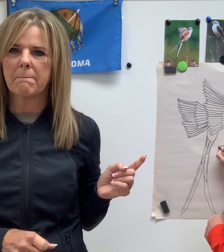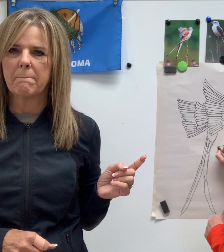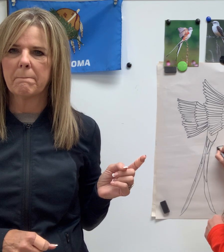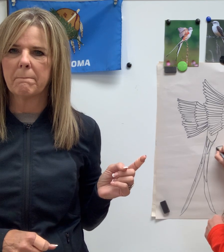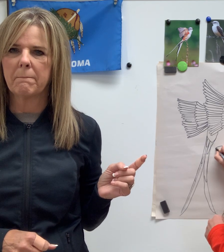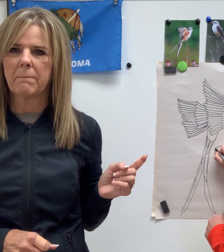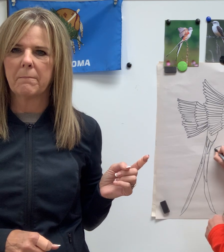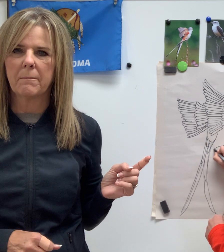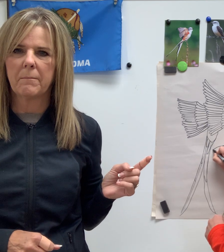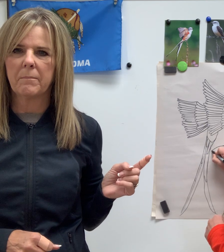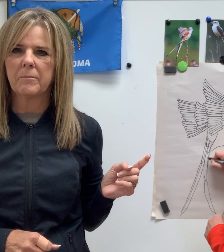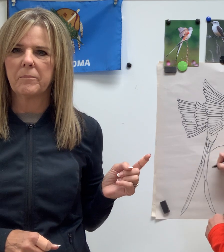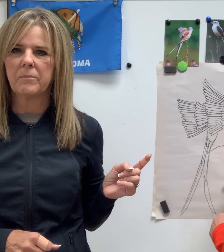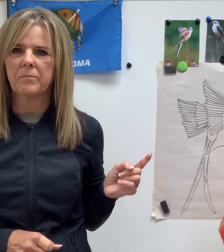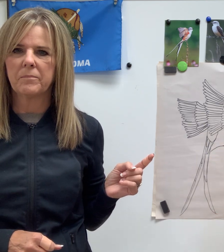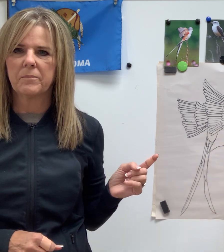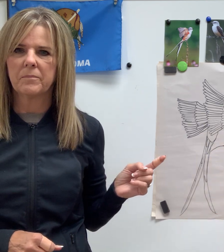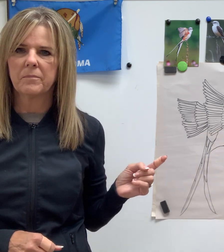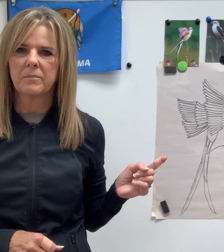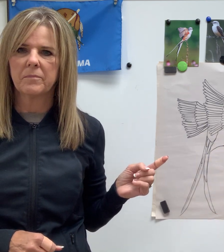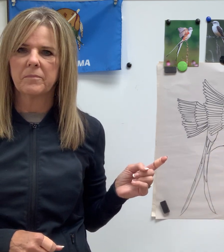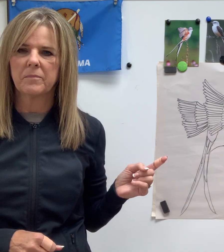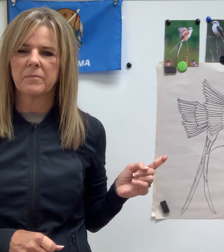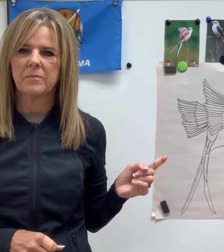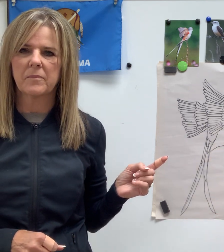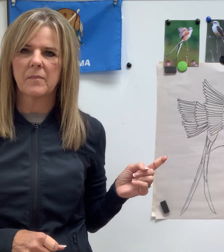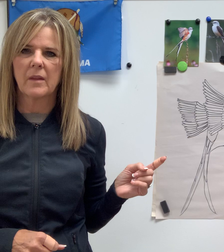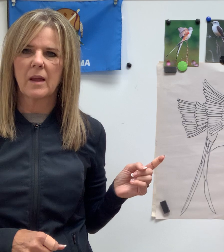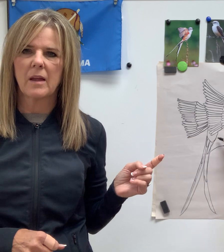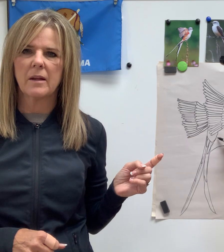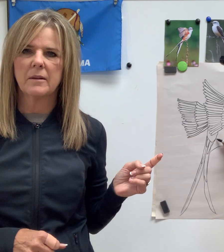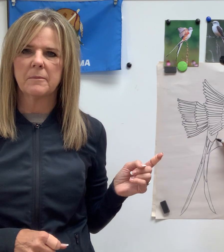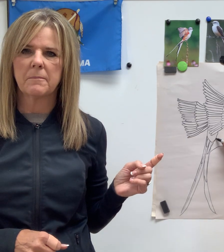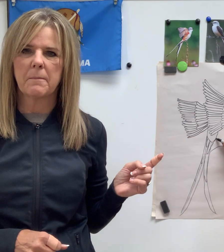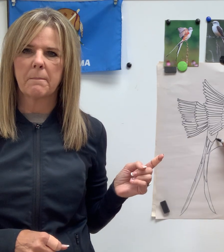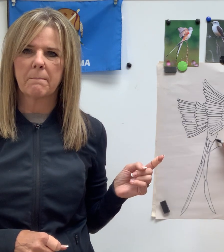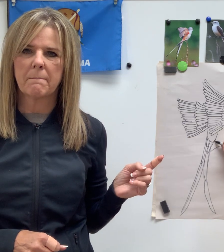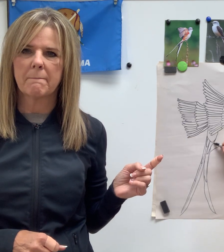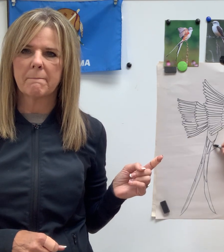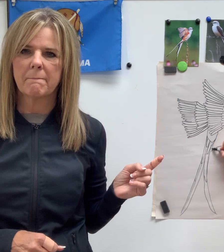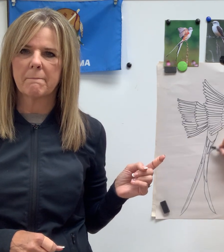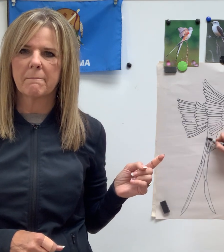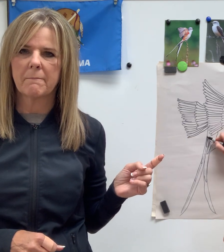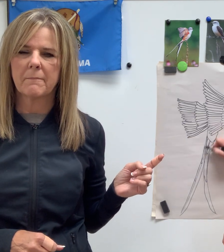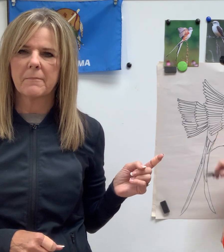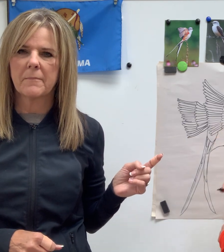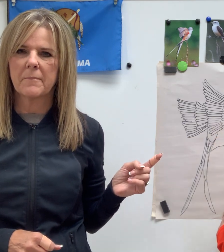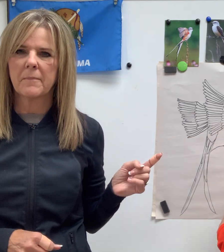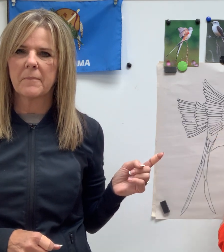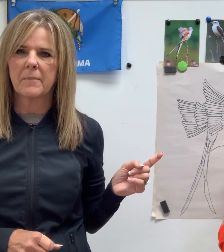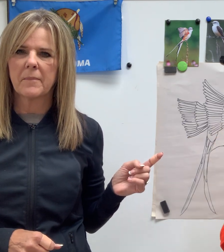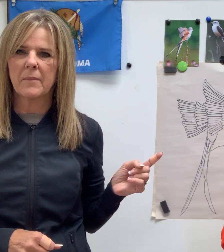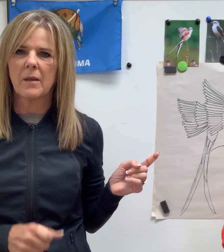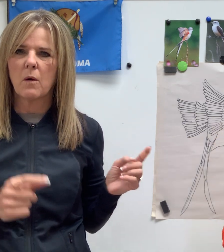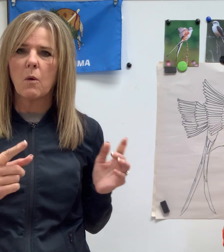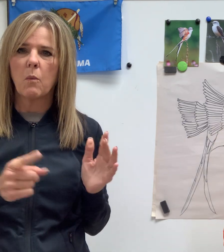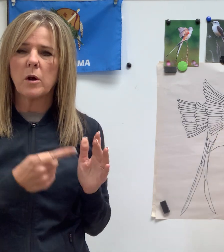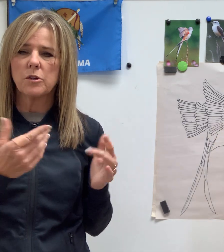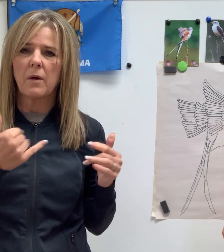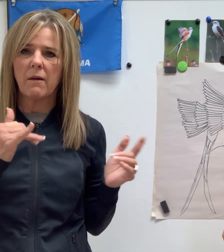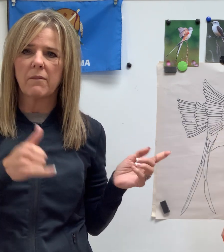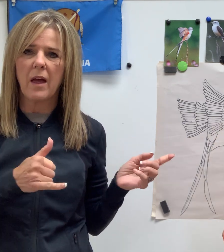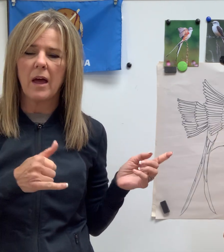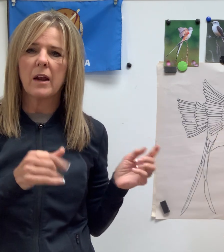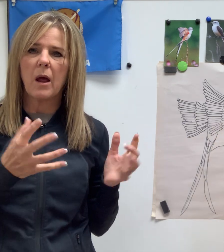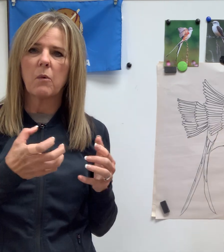We're going to make this extend it down and make it disappear wherever it touches, okay? So once you've got this, I